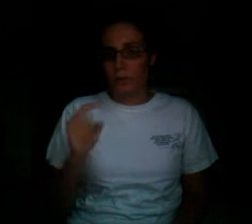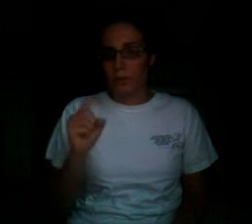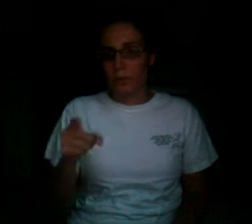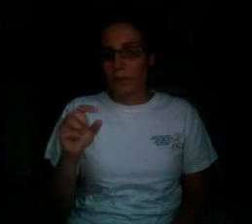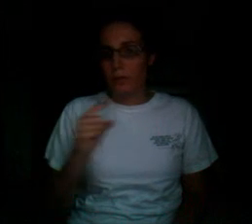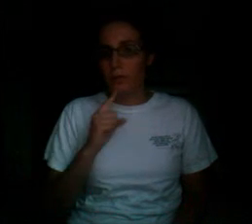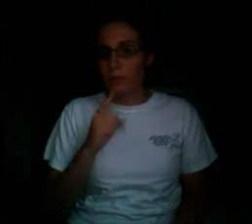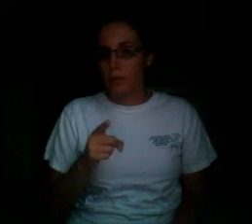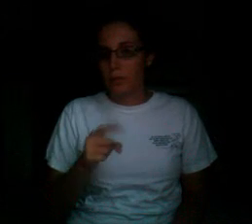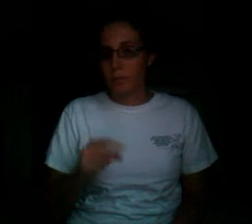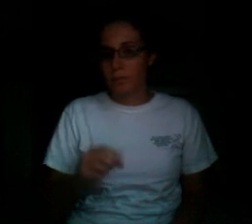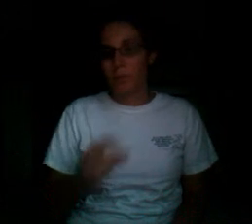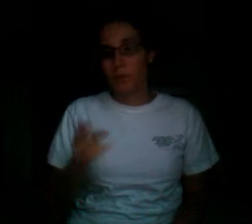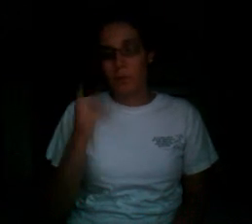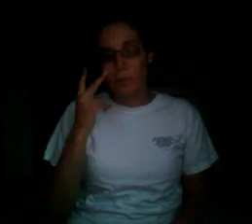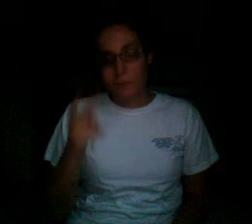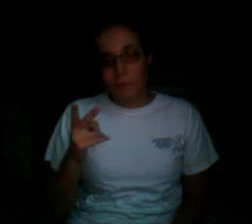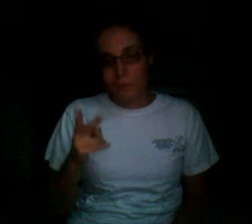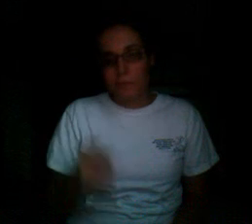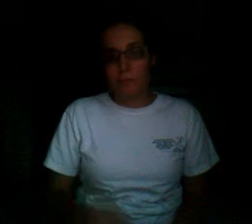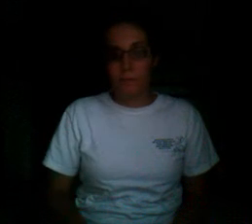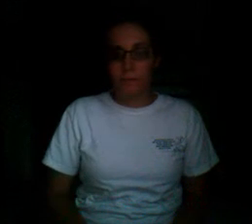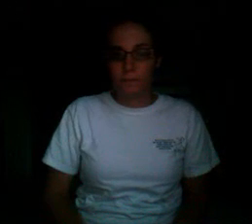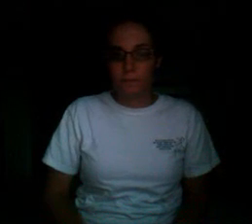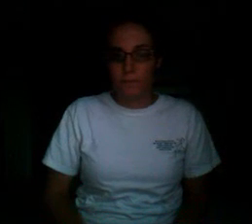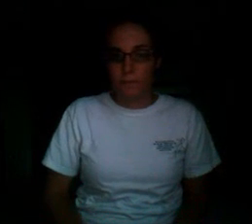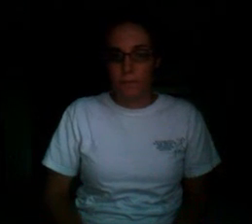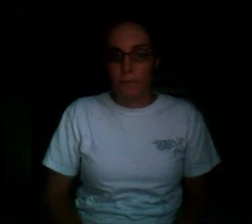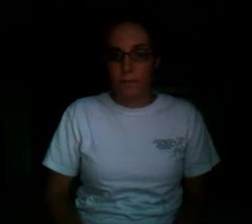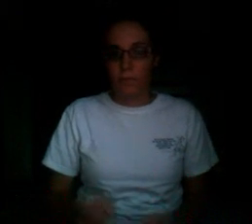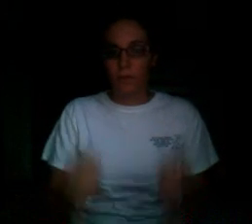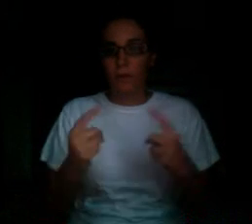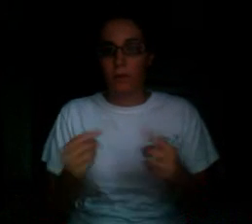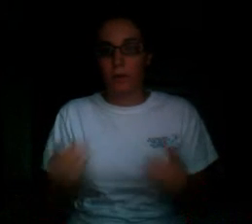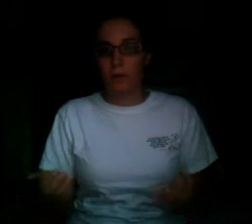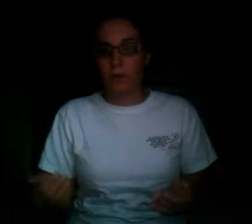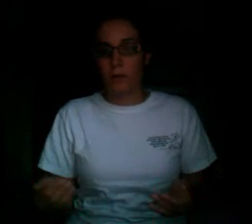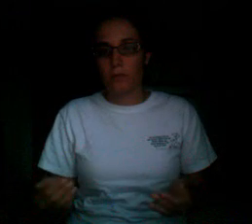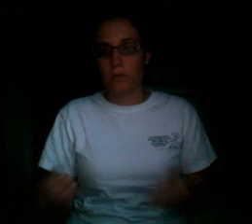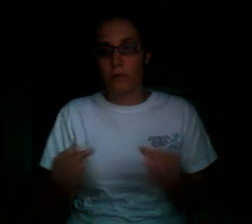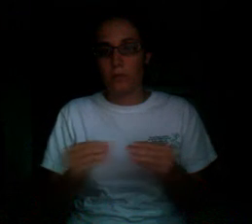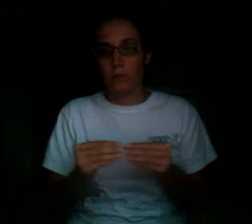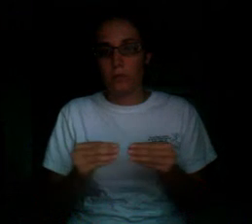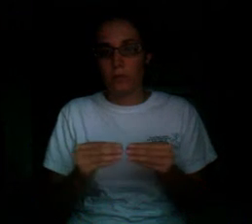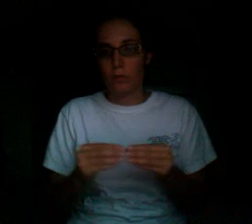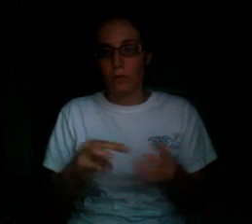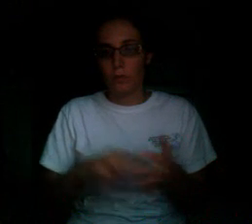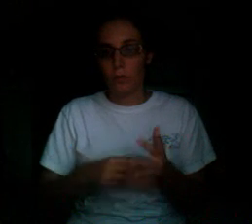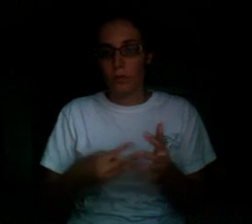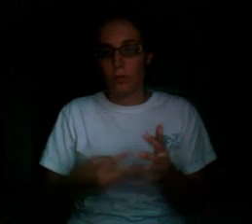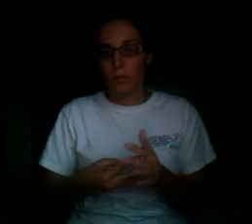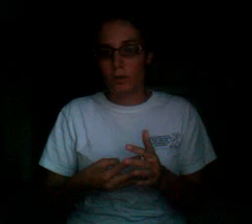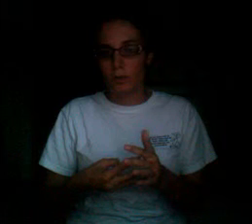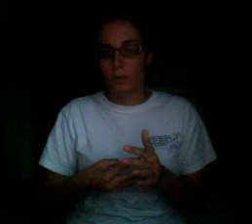"Well, we'll see." But when they came back with the next load, he gave her a pitchfork and let her try. The long